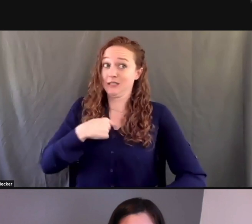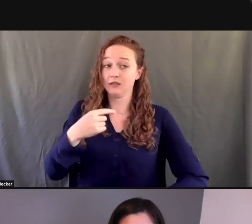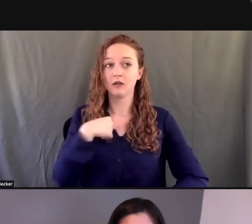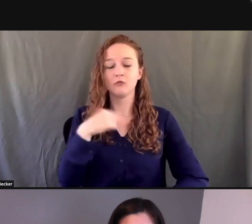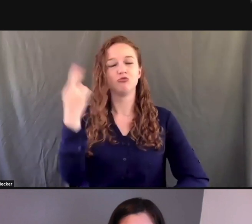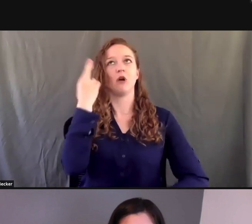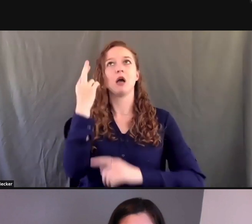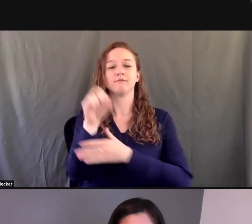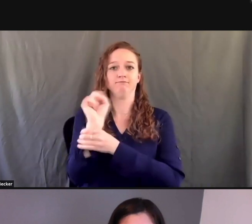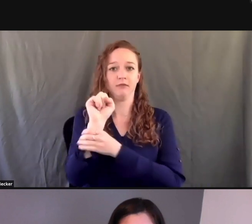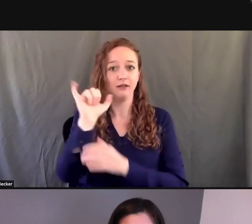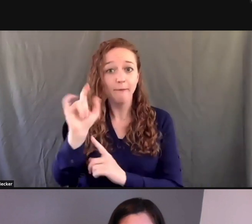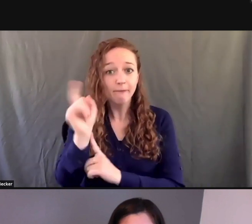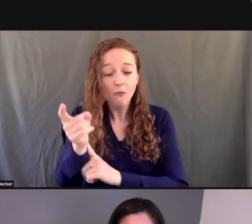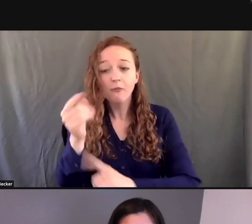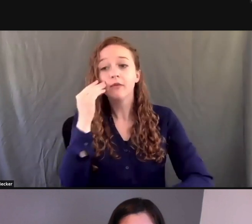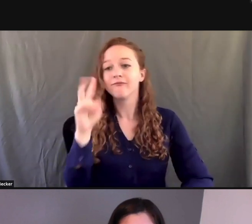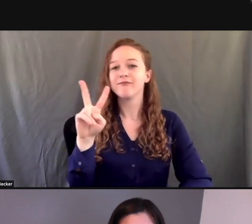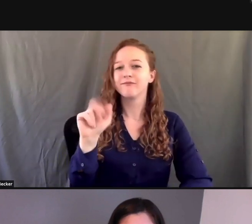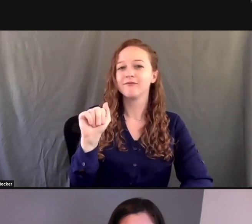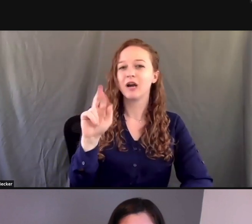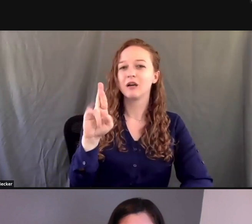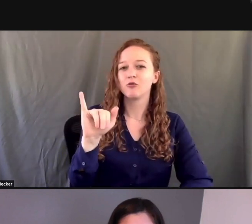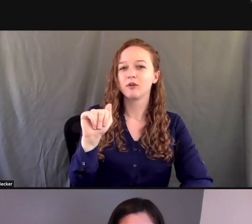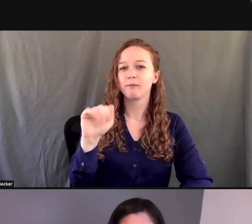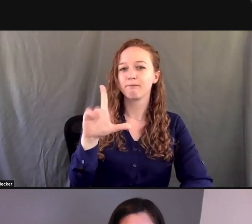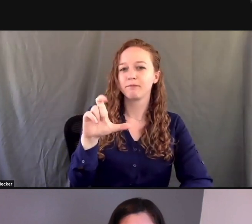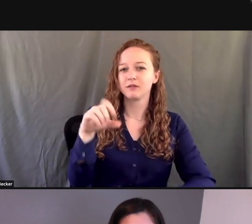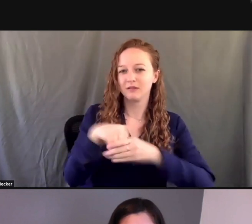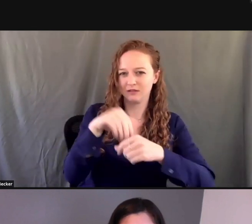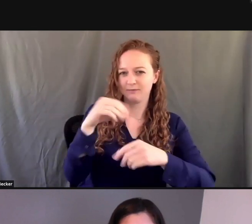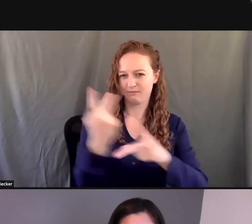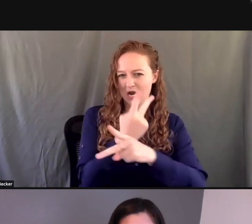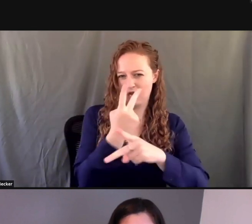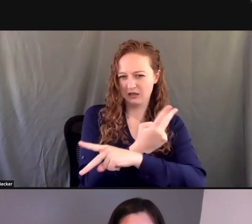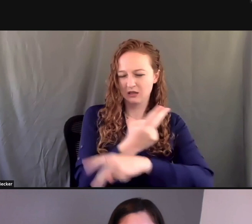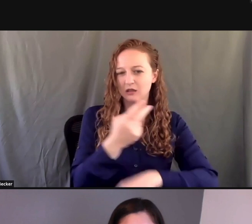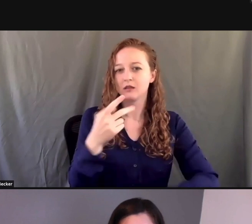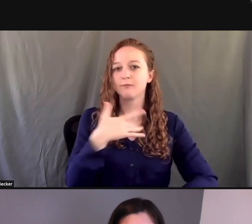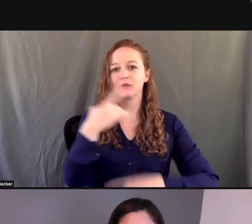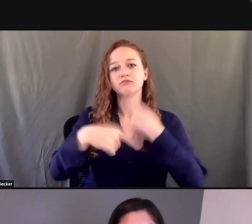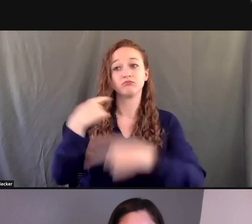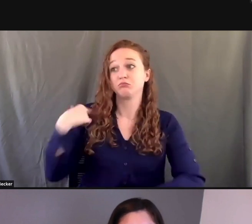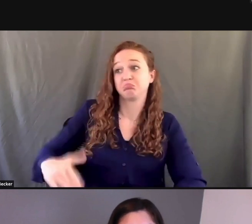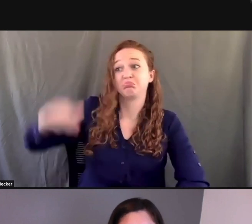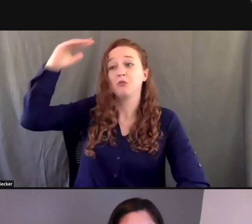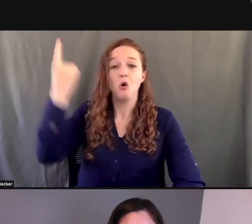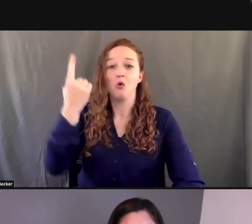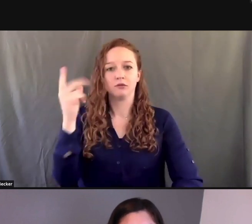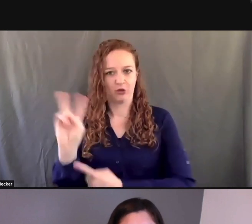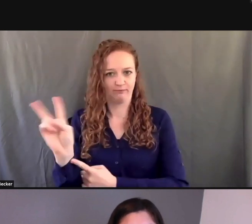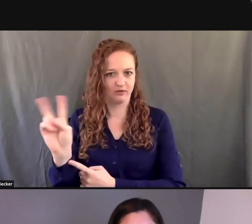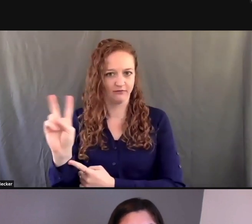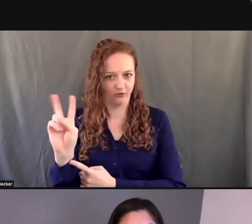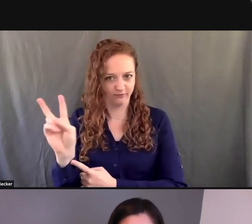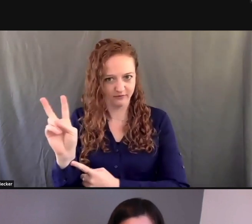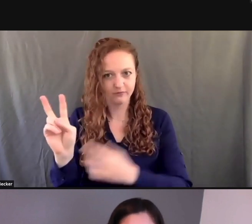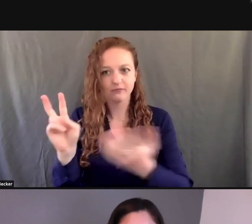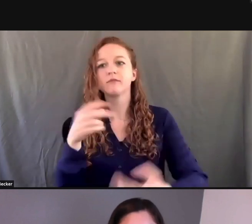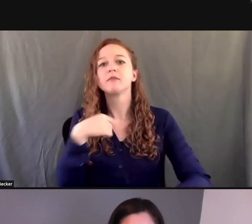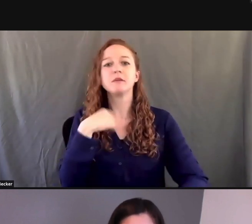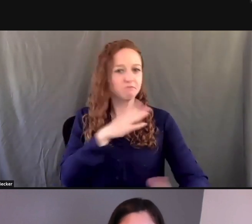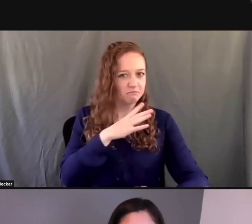in quality of the STEM signs that we choose and why that is of importance. For some time, obviously, we've fingerspelled or